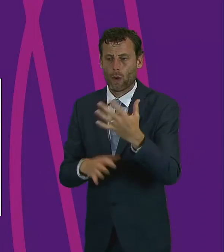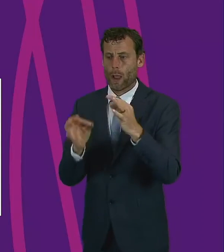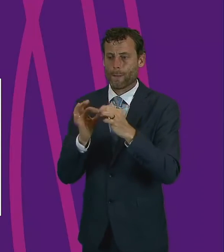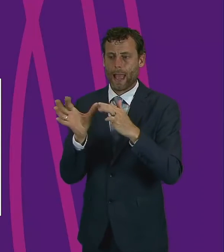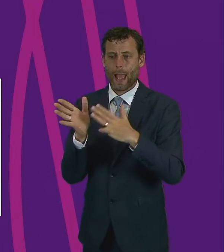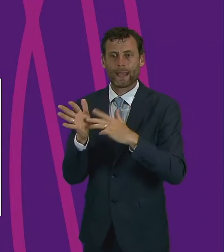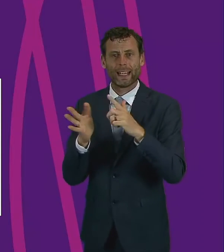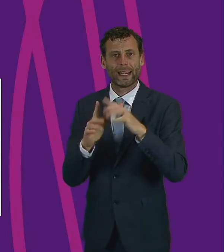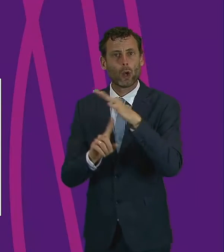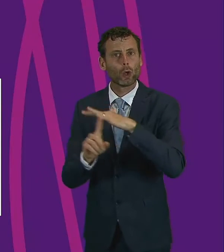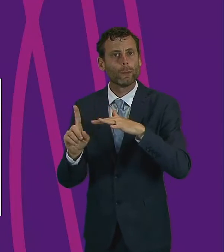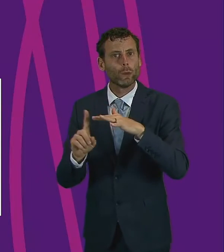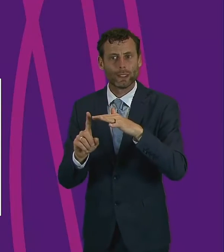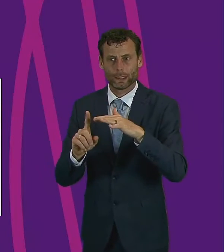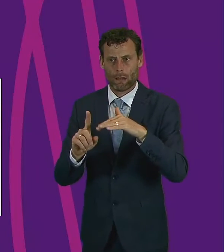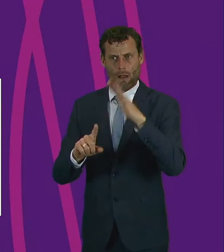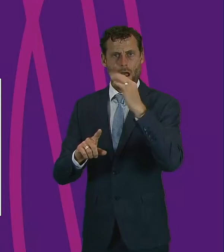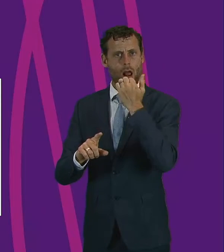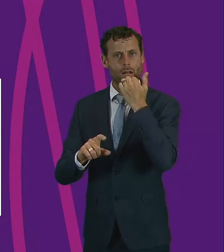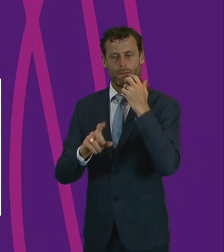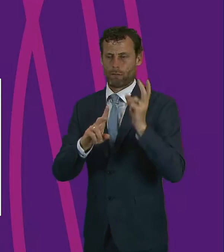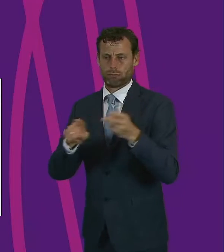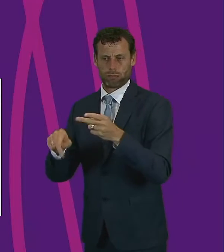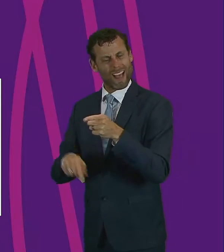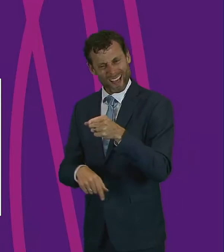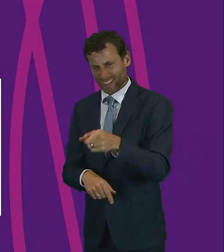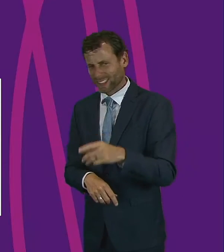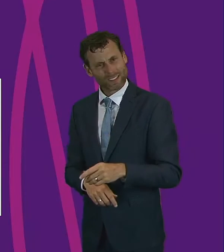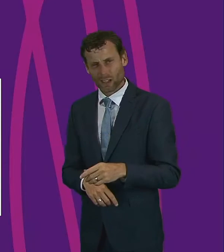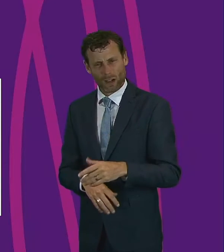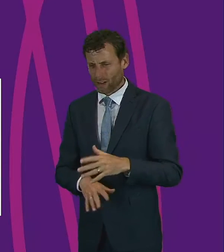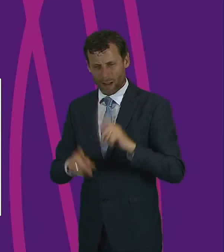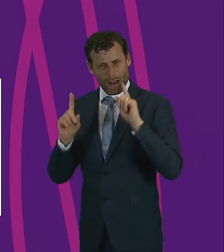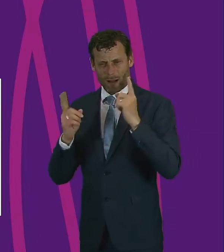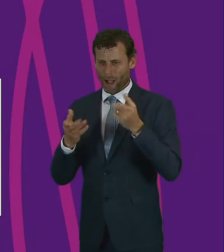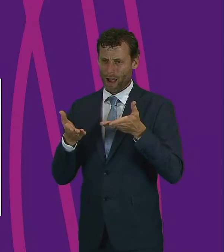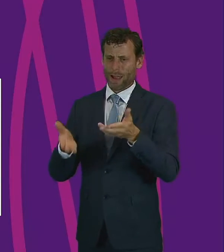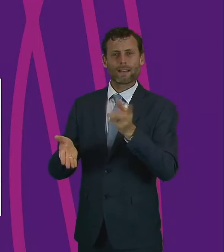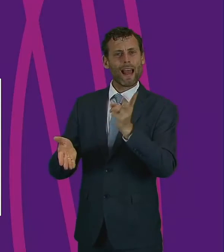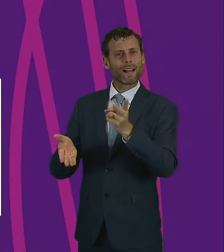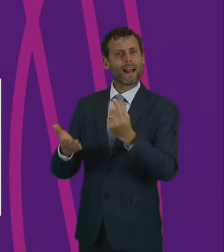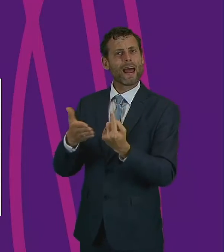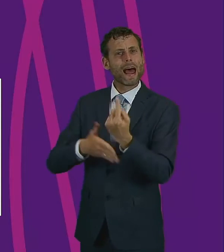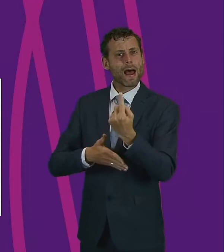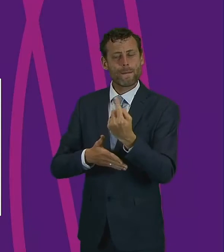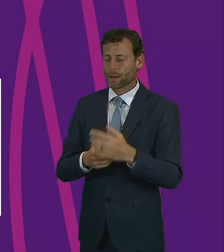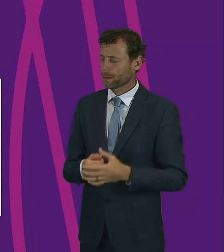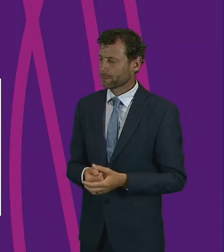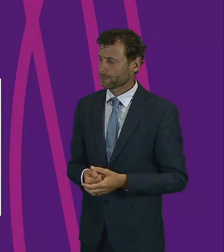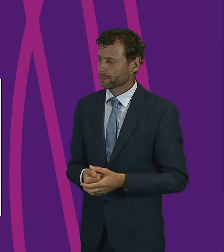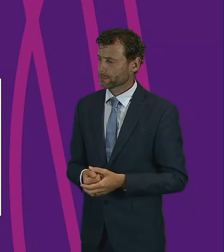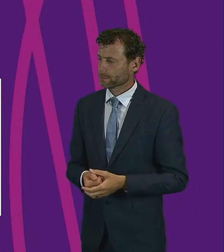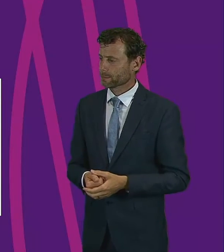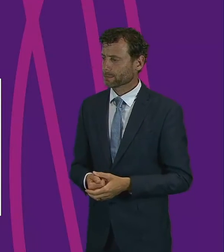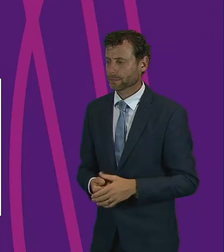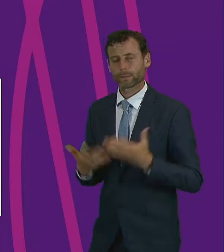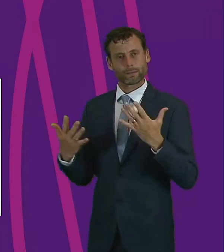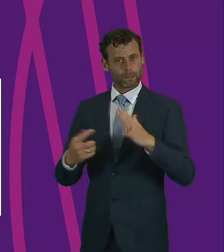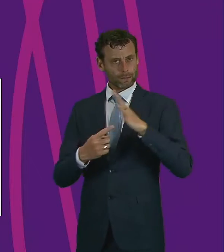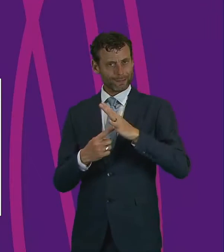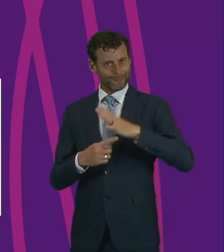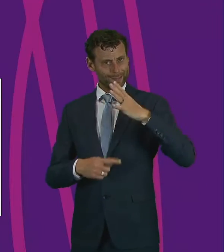We must build back better. And it is possible. We have seen how necessity is the mother of invention. We have seen